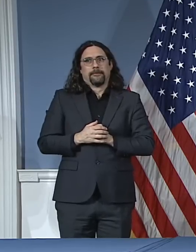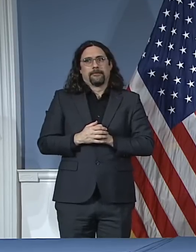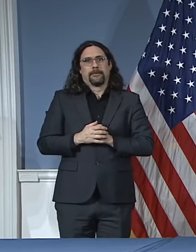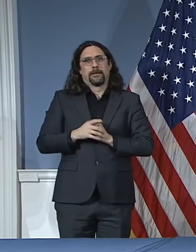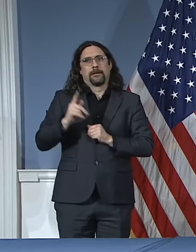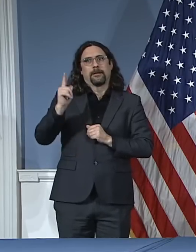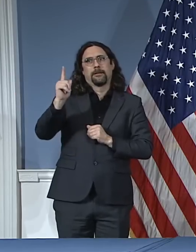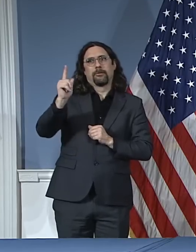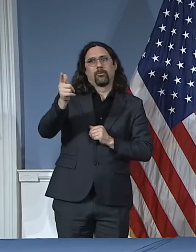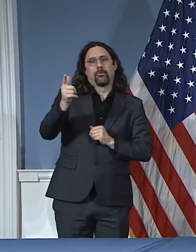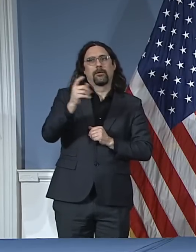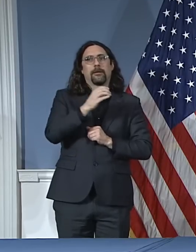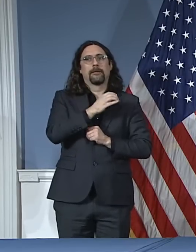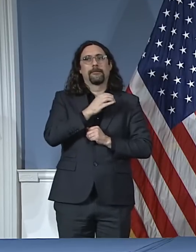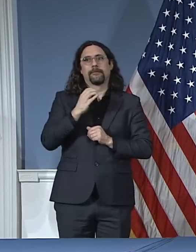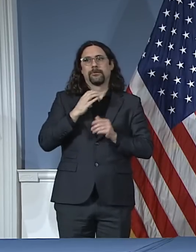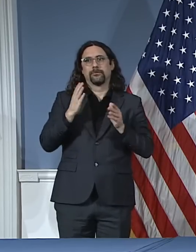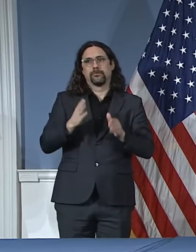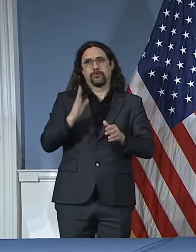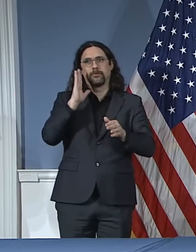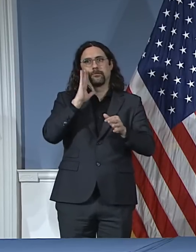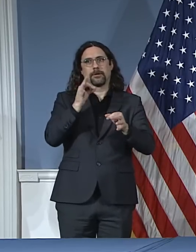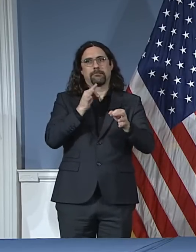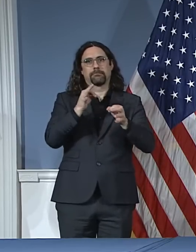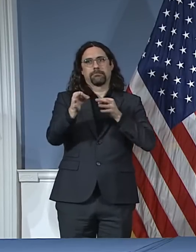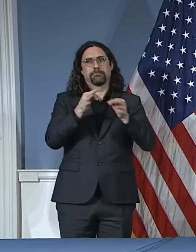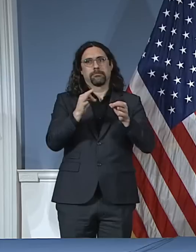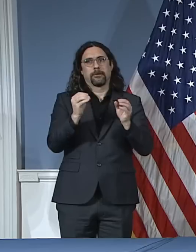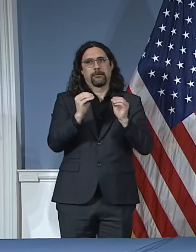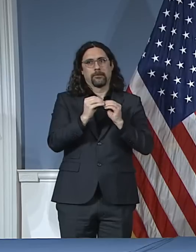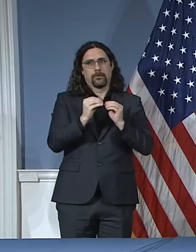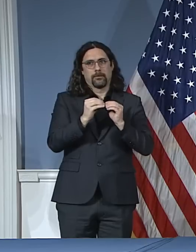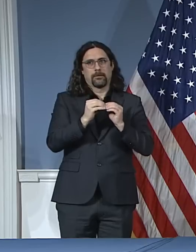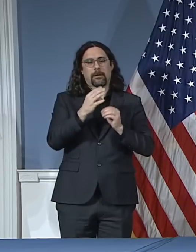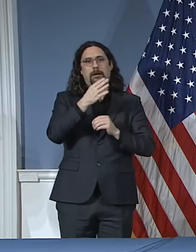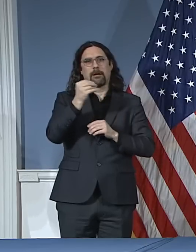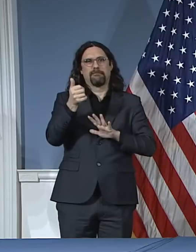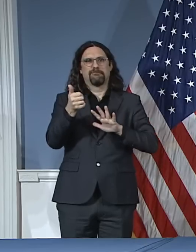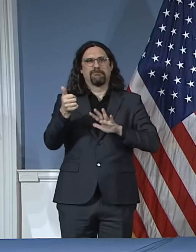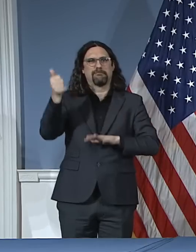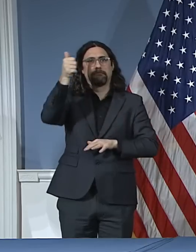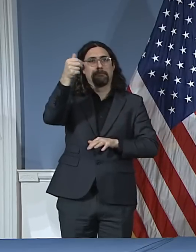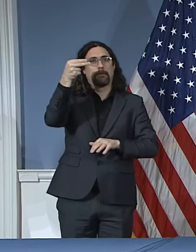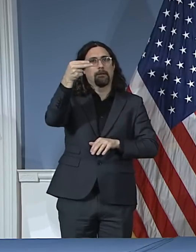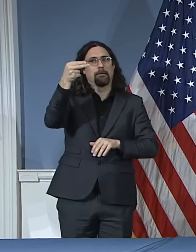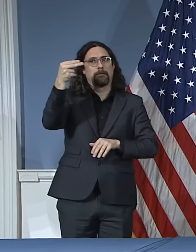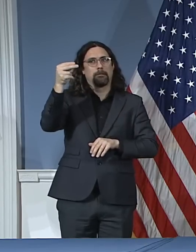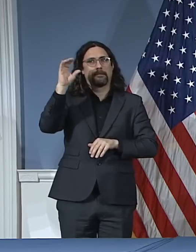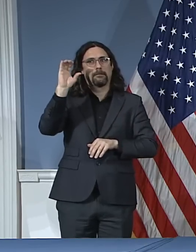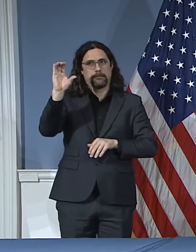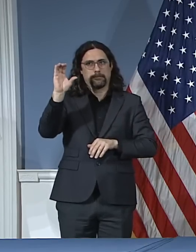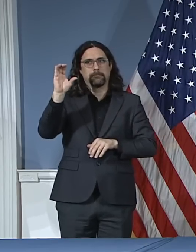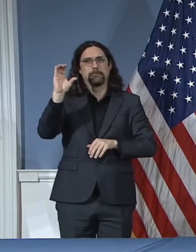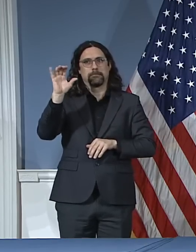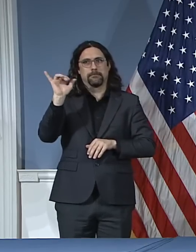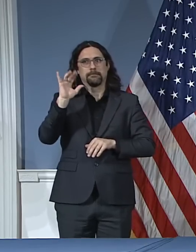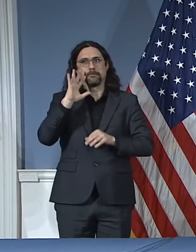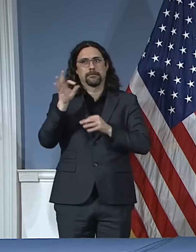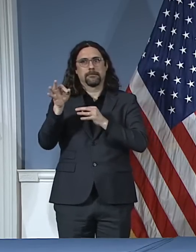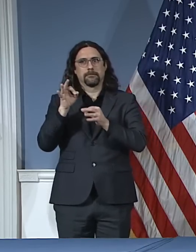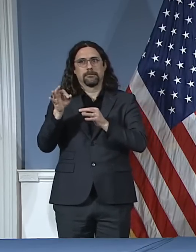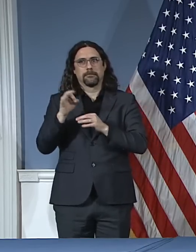CEO. There's been a closure of the site at Jacoby. We'll explain that when we get to